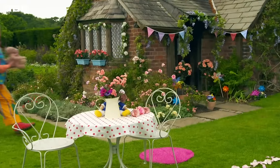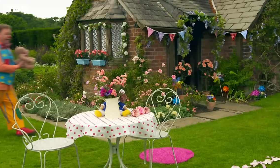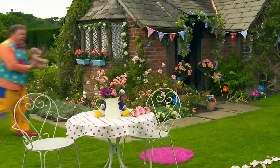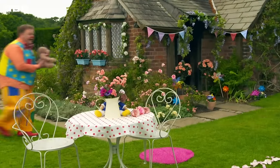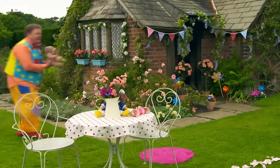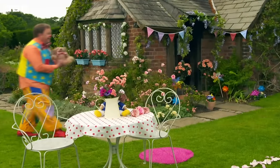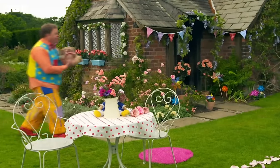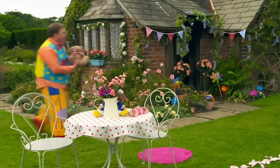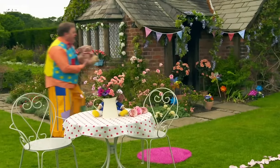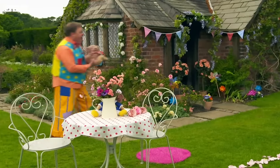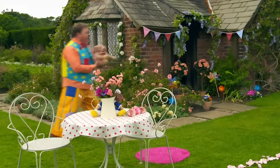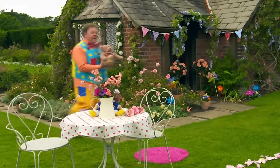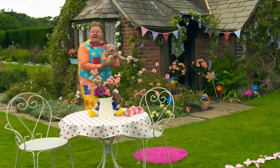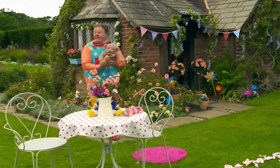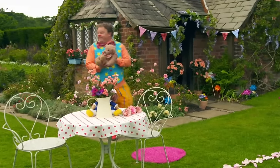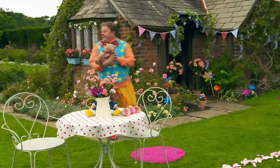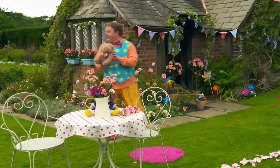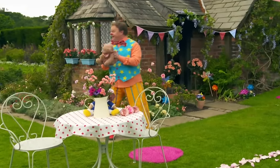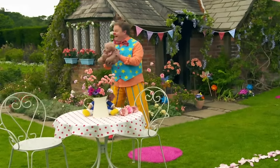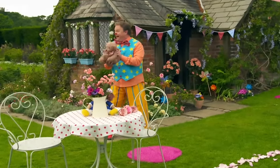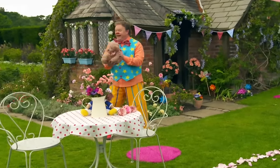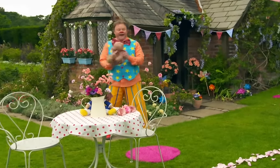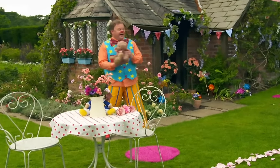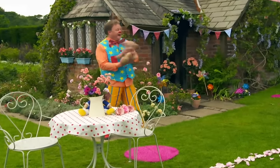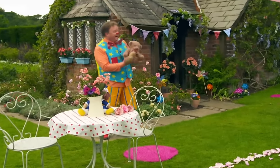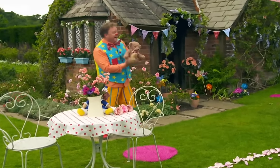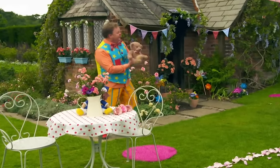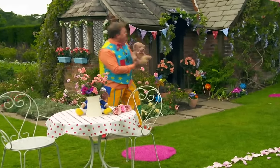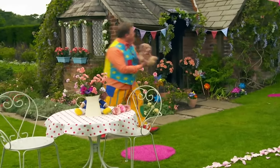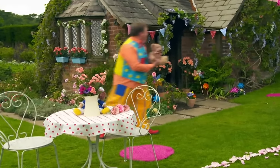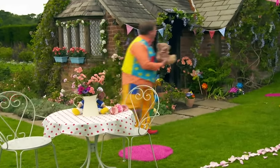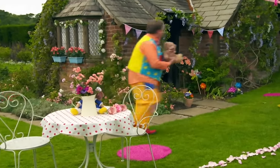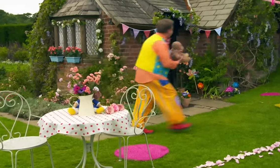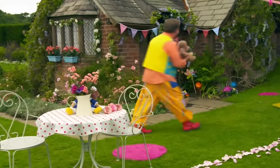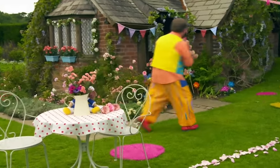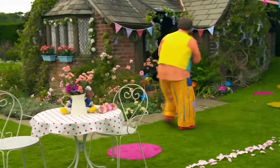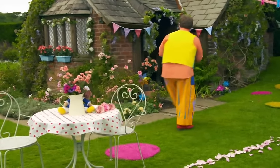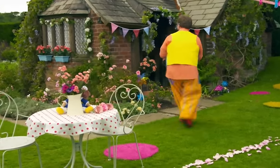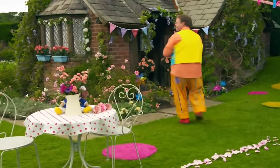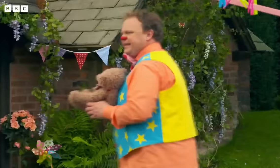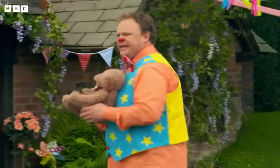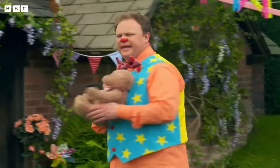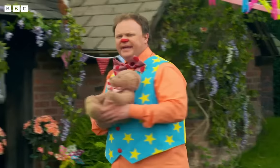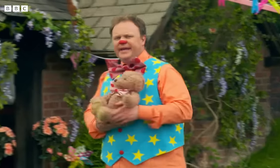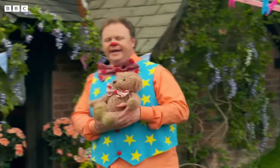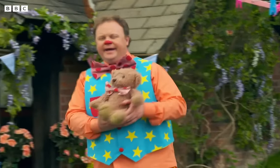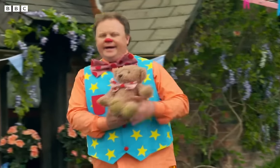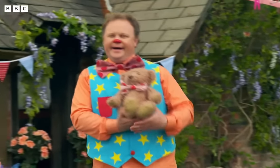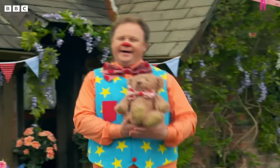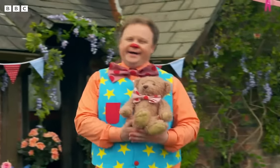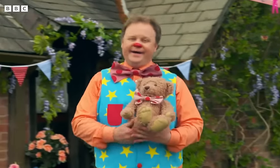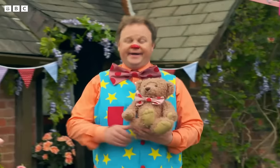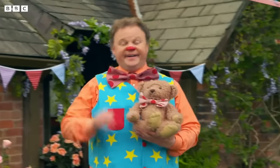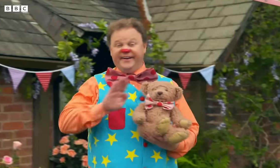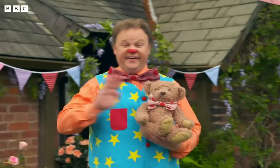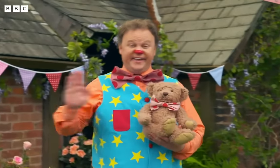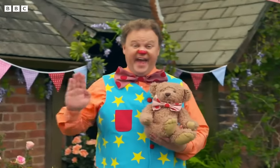Come out, come out, wherever you are. Have you found anyone yet, Mr. Tumble? Oh, not